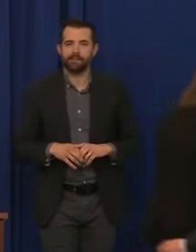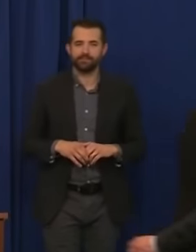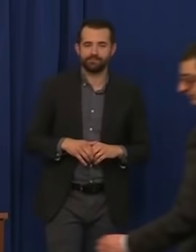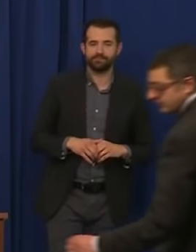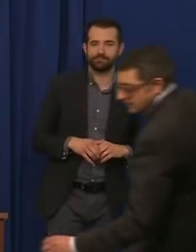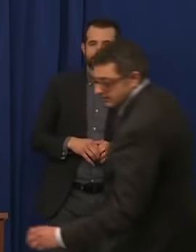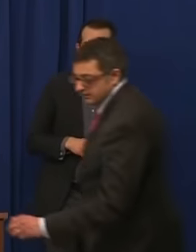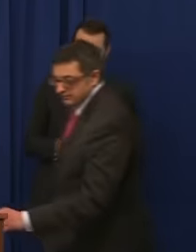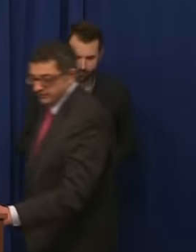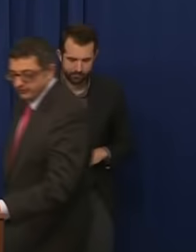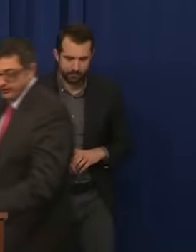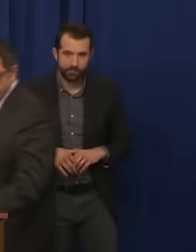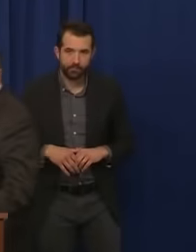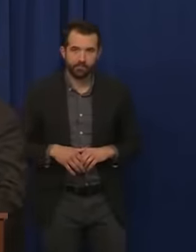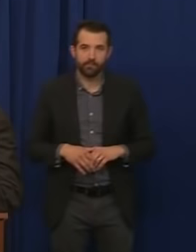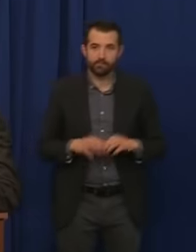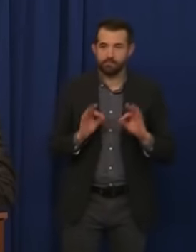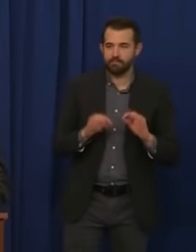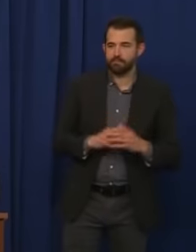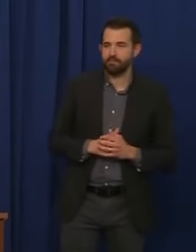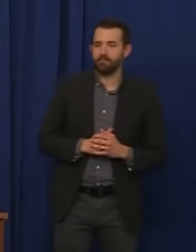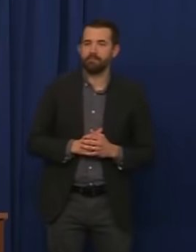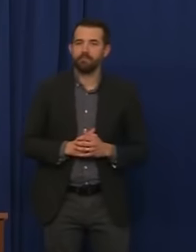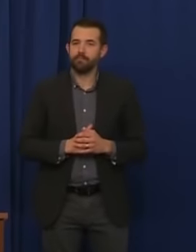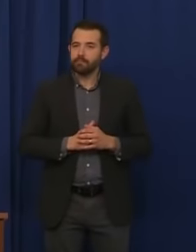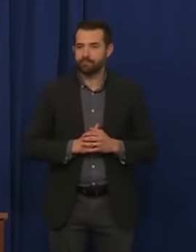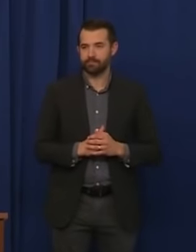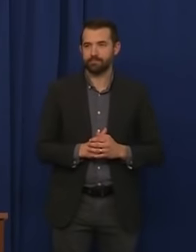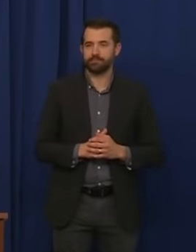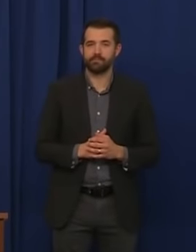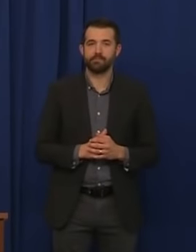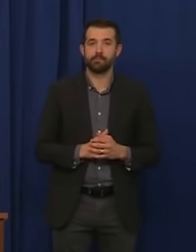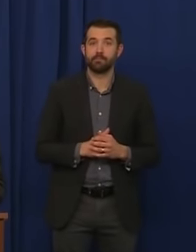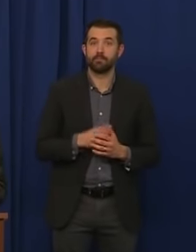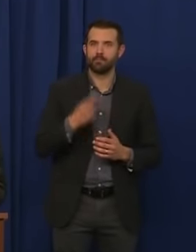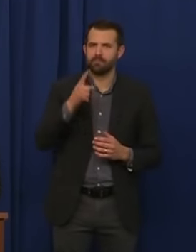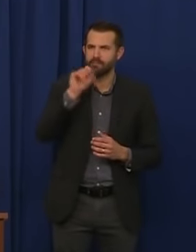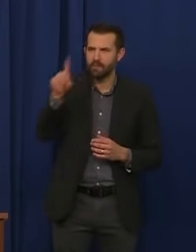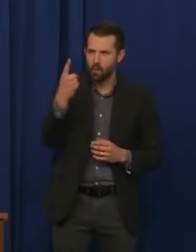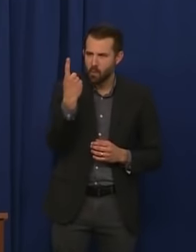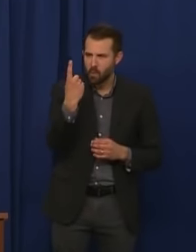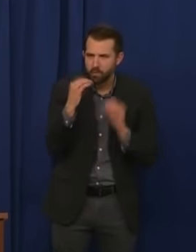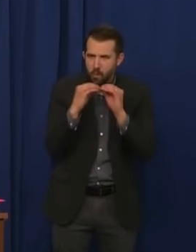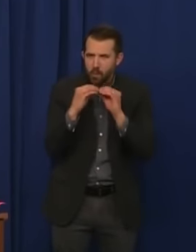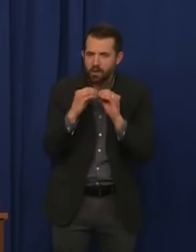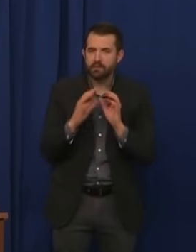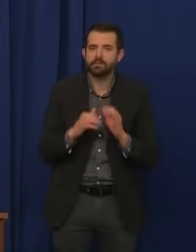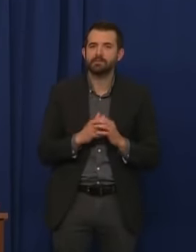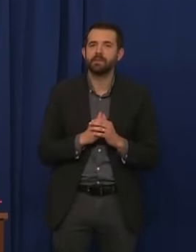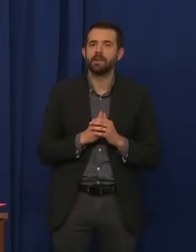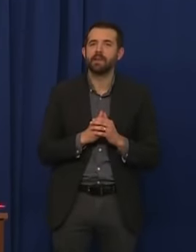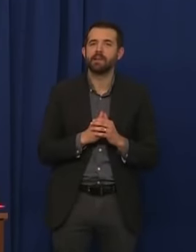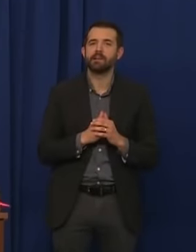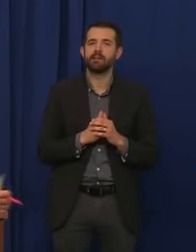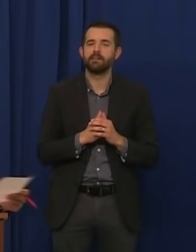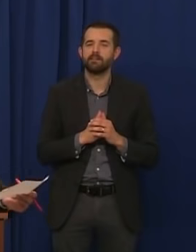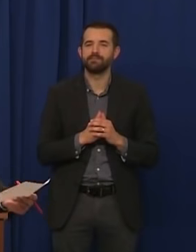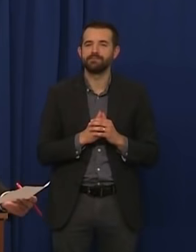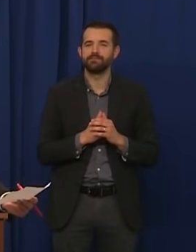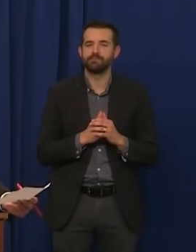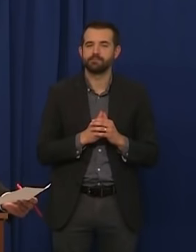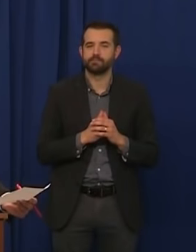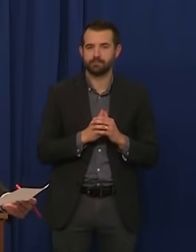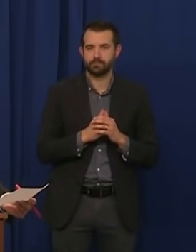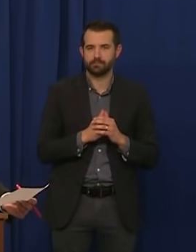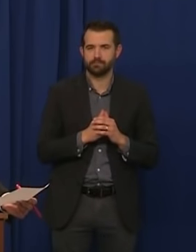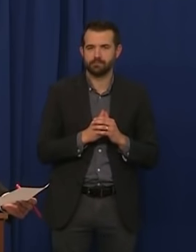Great, thank you. Thanks a lot, Joe. We're going to turn. Oh, yes, that's right. One more question for you. Sure. With the number